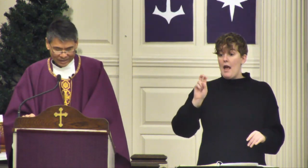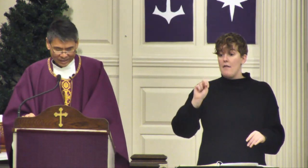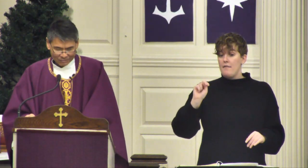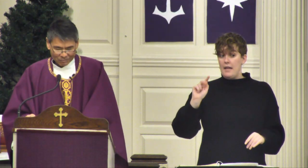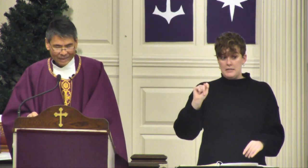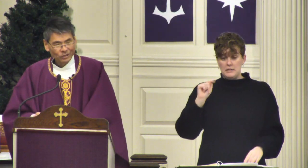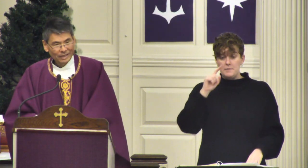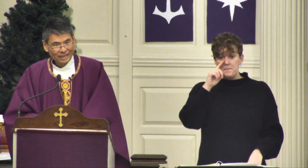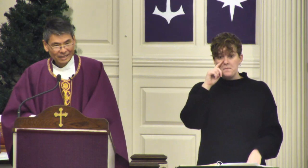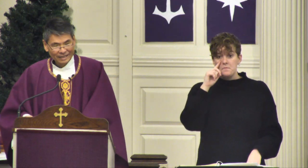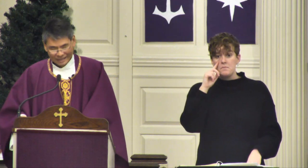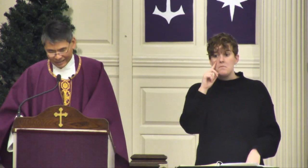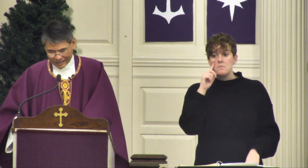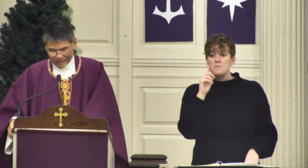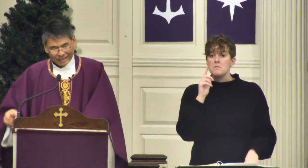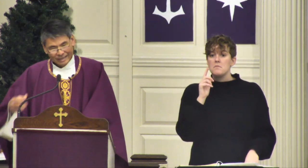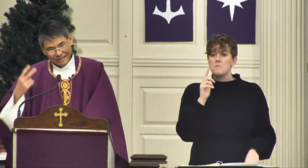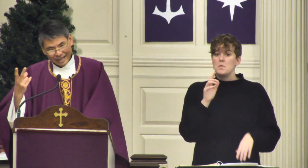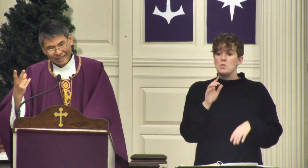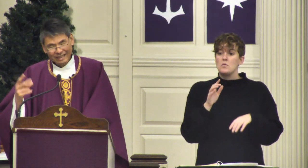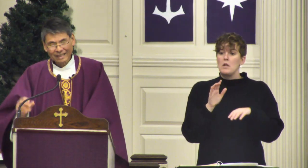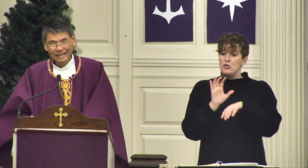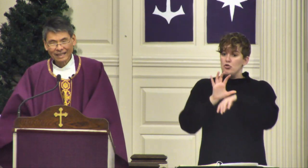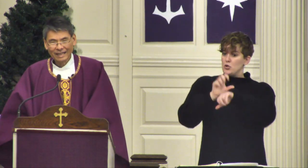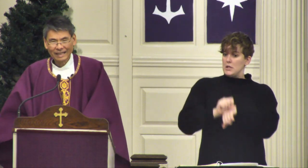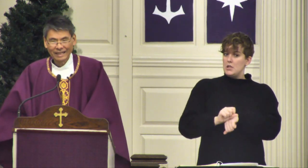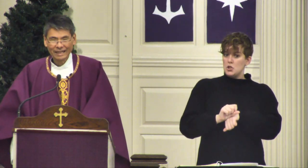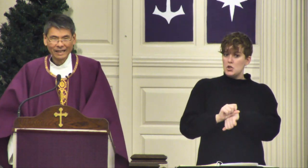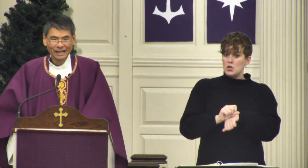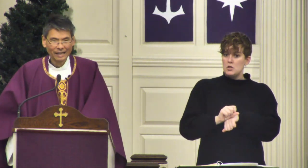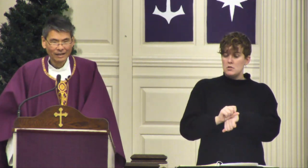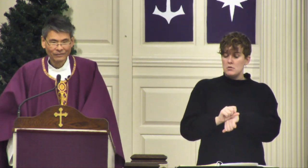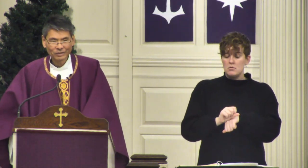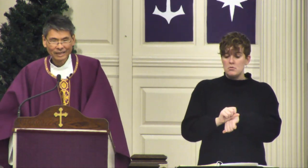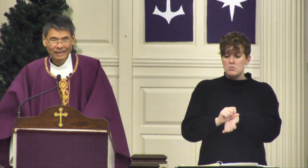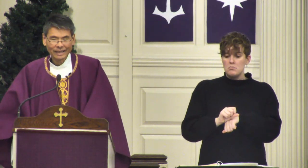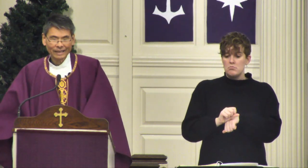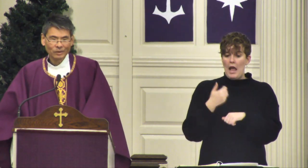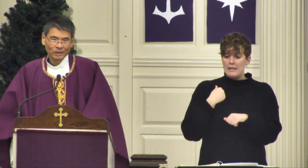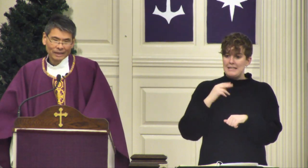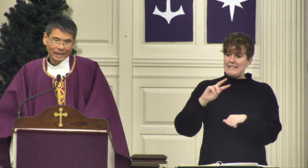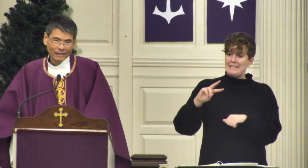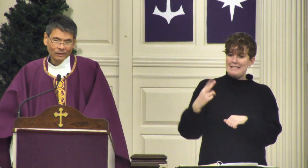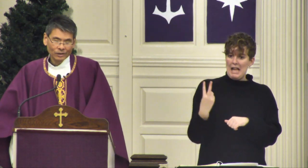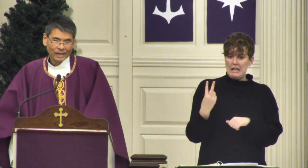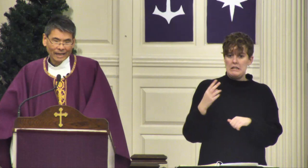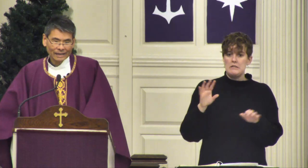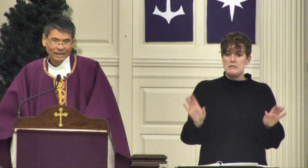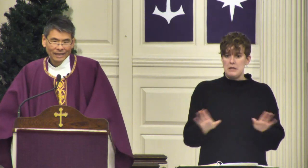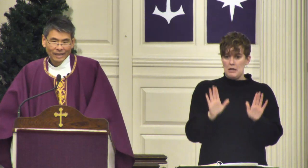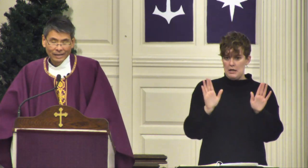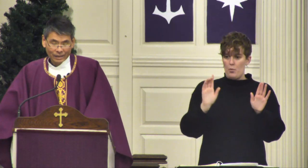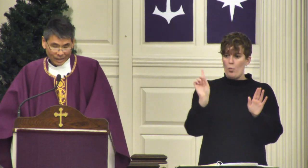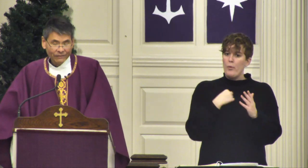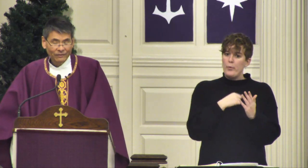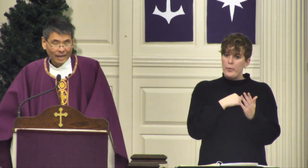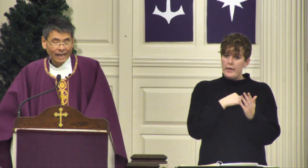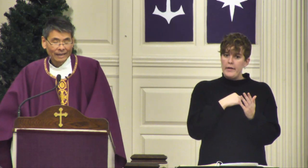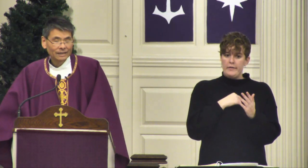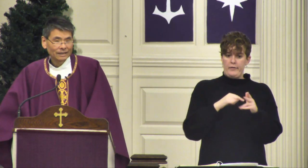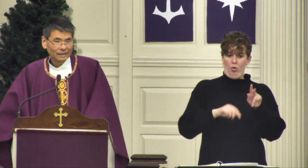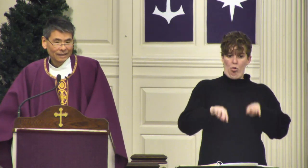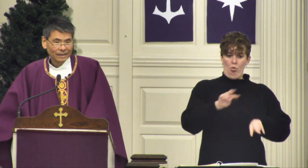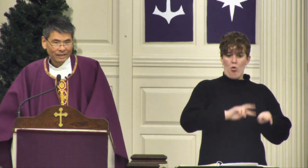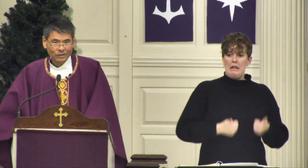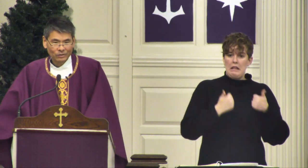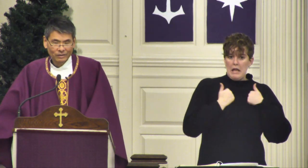And by tradition, it's the second of two Sundays when we take a look at the life and